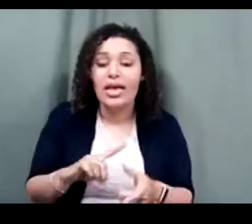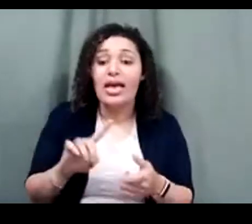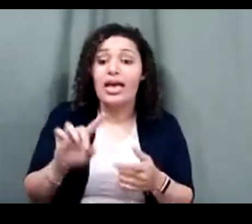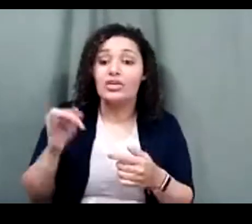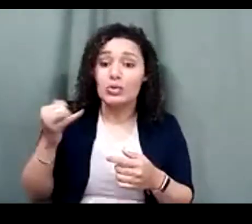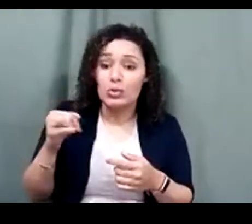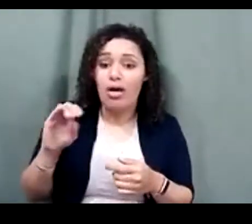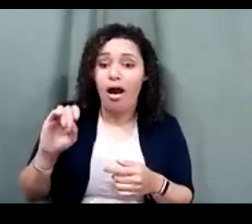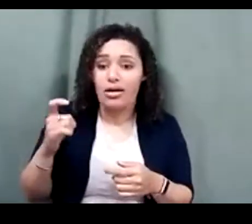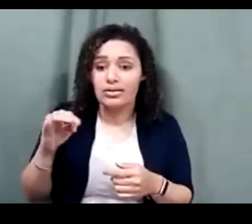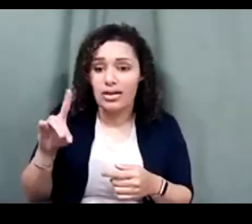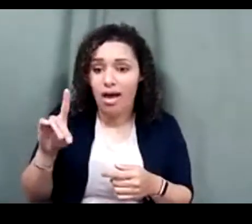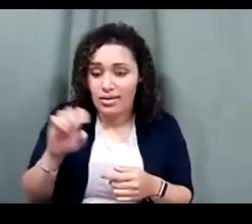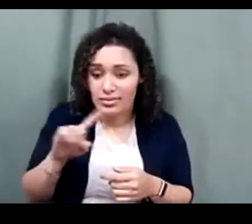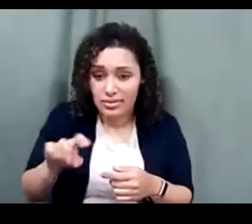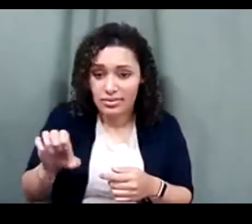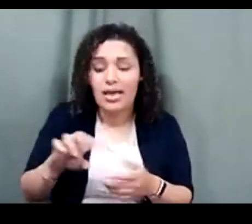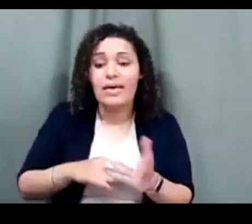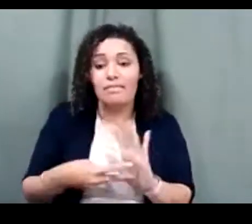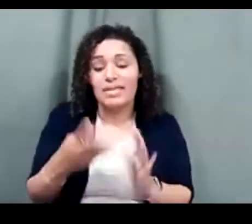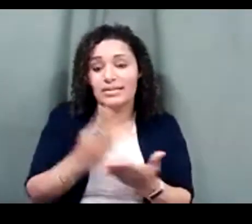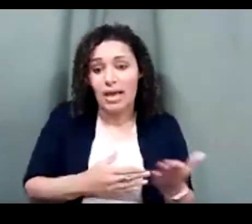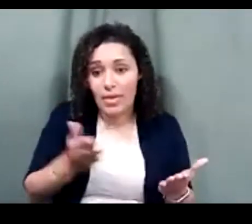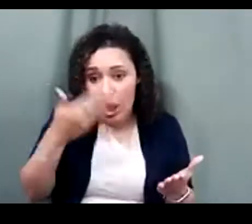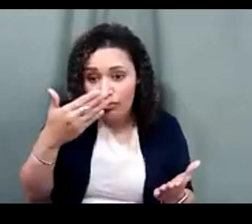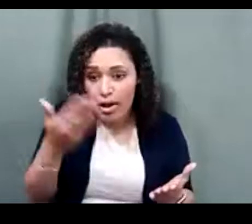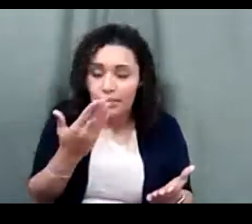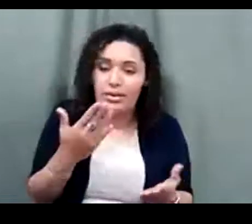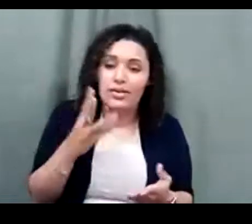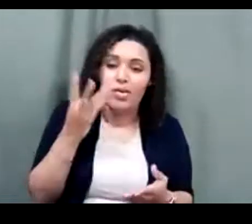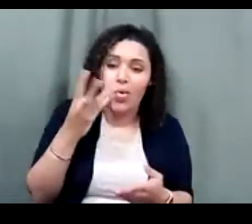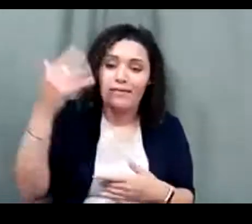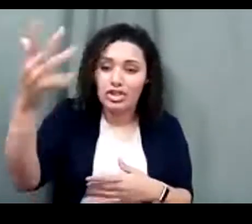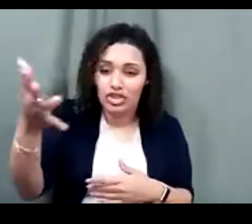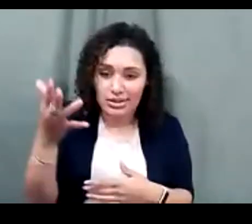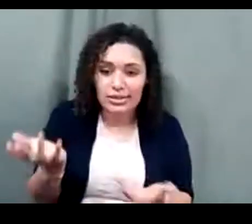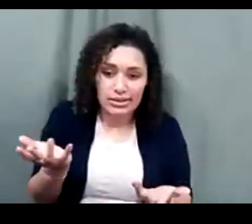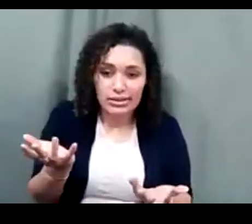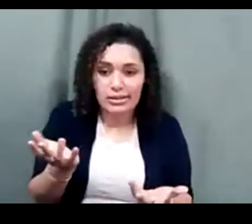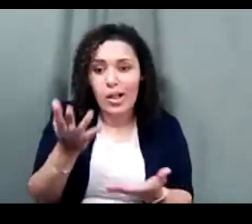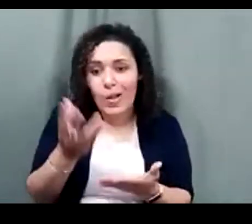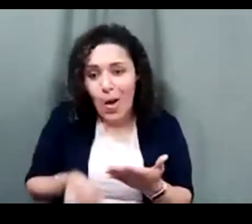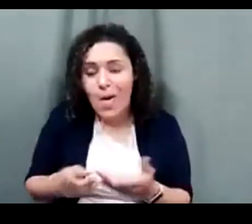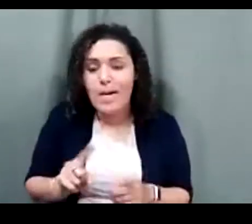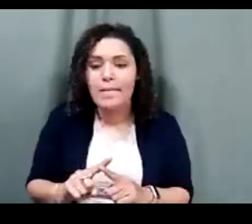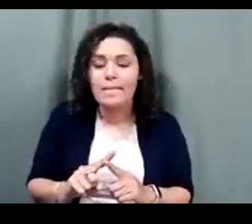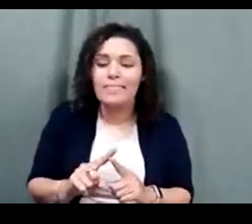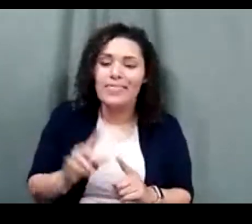you lose some of the aromas and things you're going to get in the wine eventually. So that's bad. The good part is that you